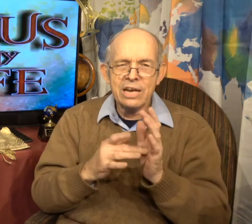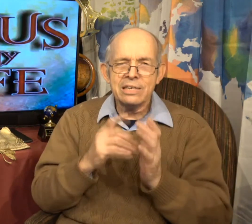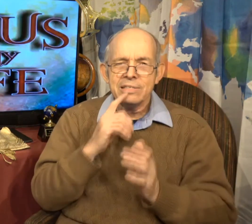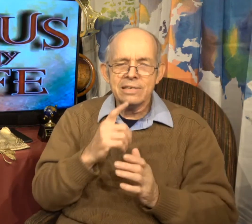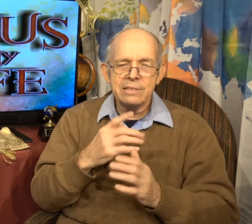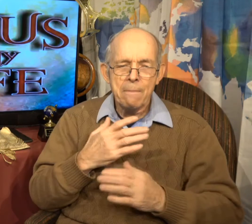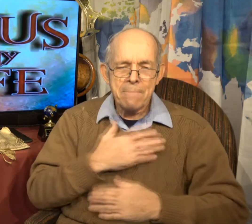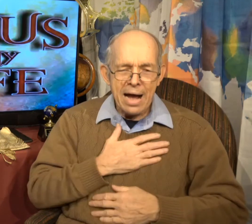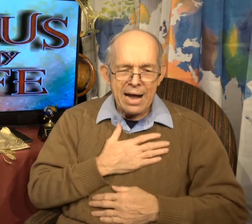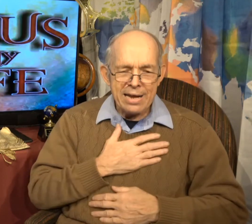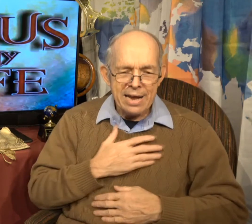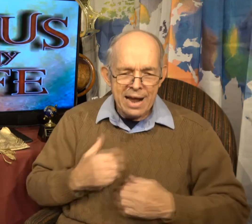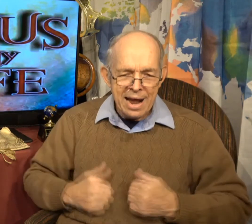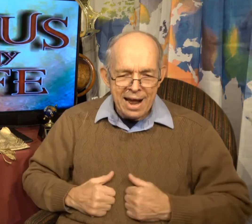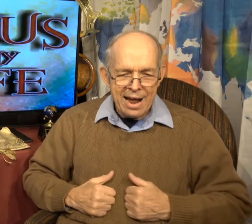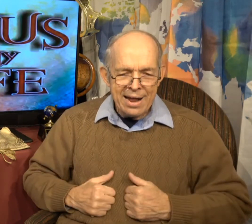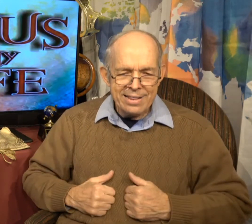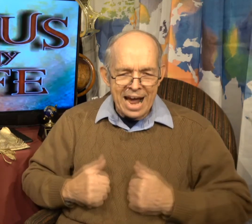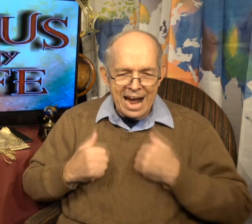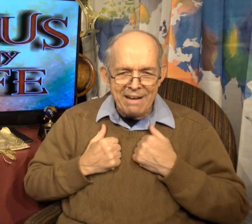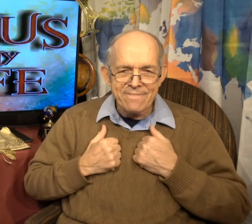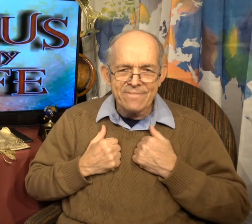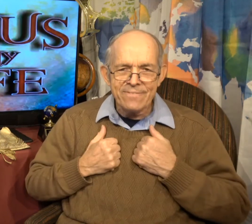Jesus is my knife.